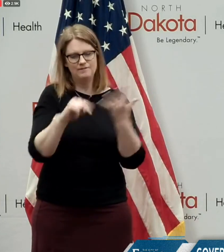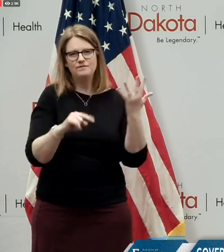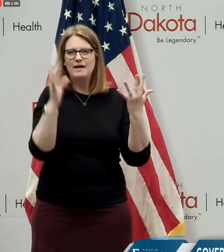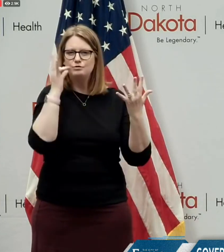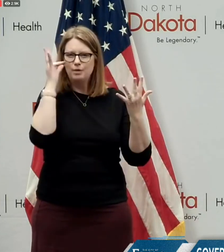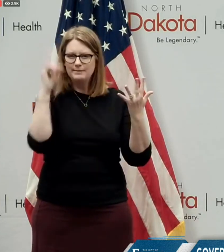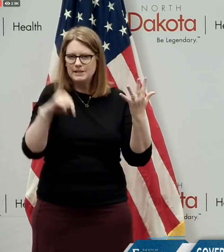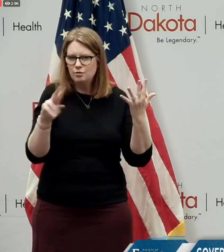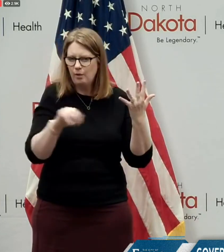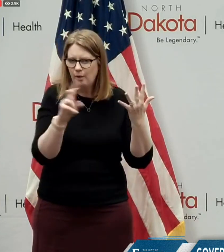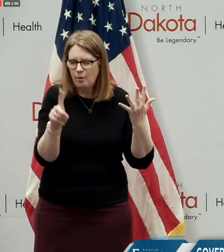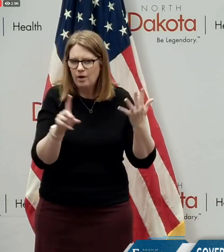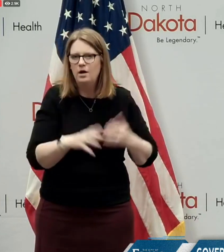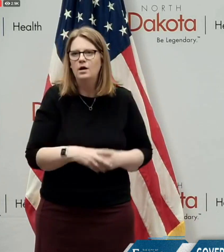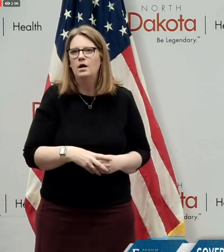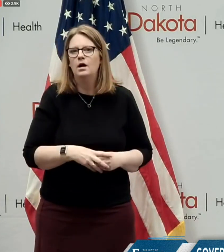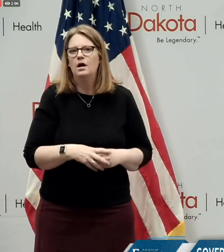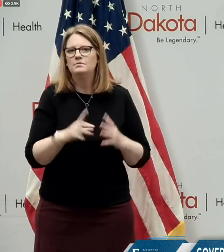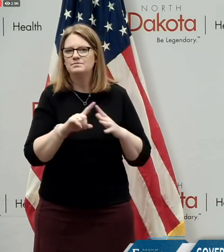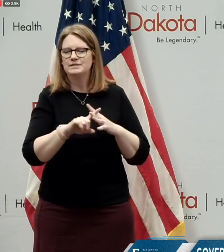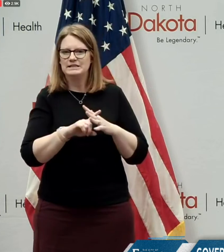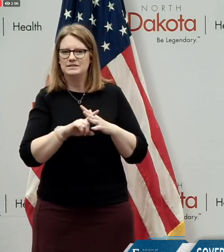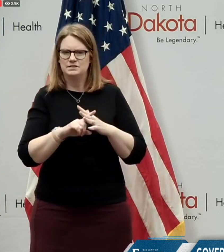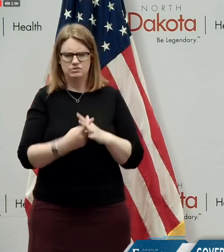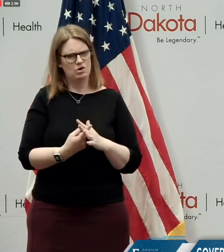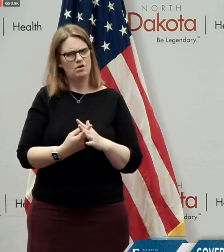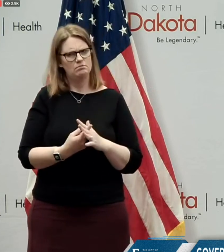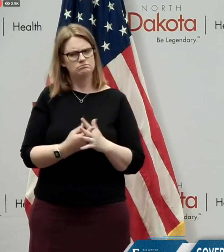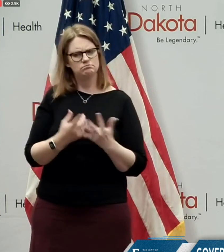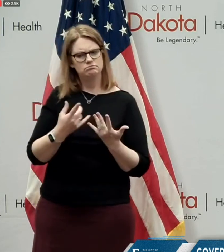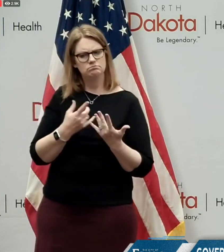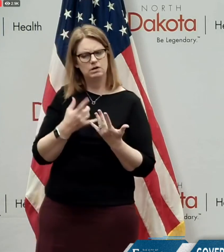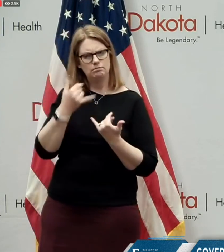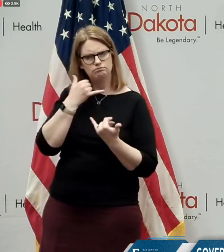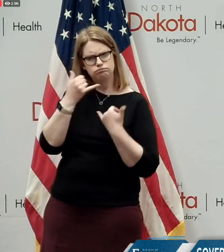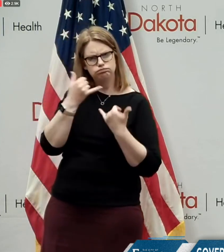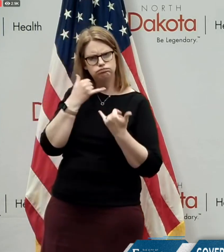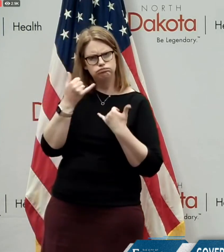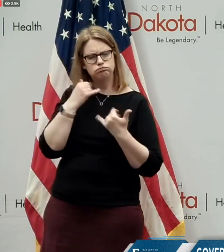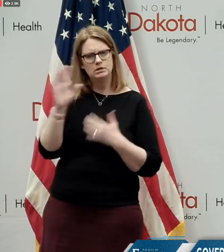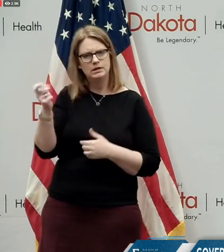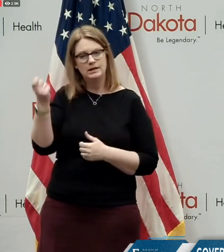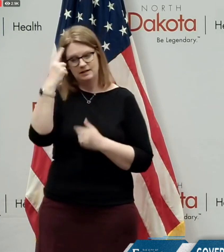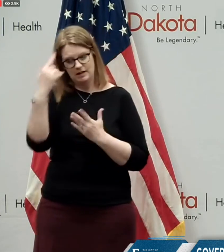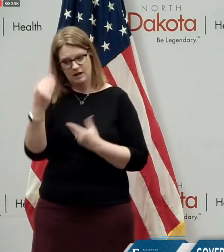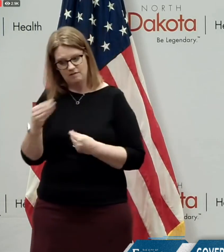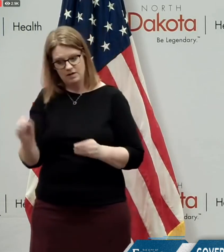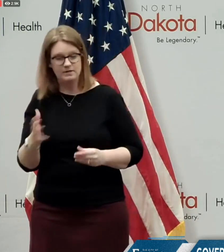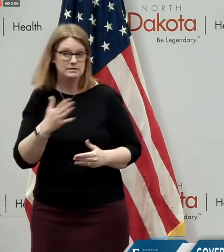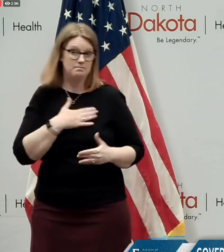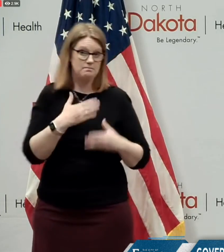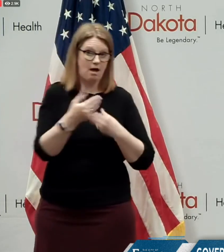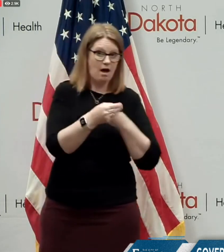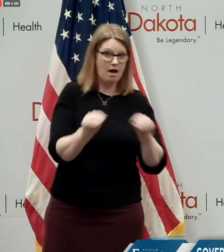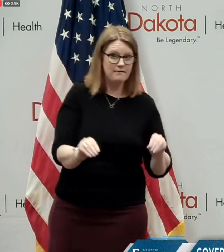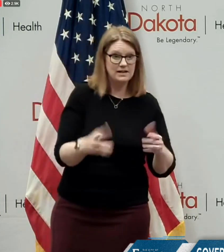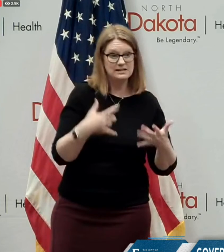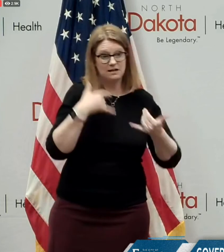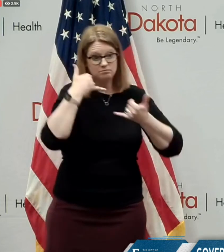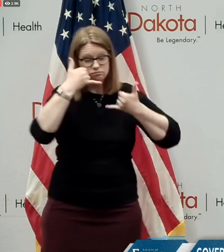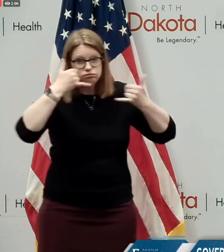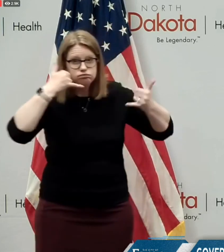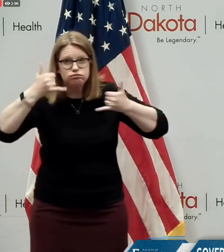And it all began with those phone calls, the outreach from the Governor's office, my office, and making sure that the tribes